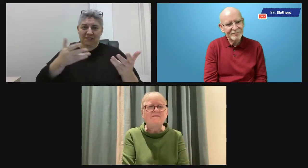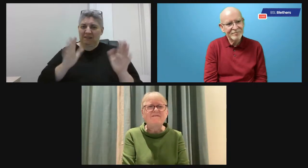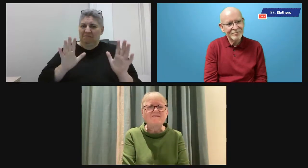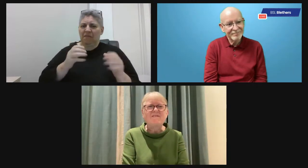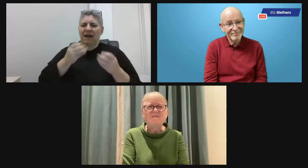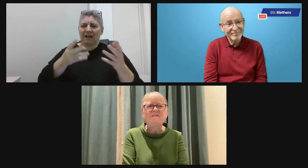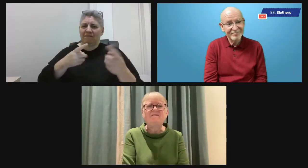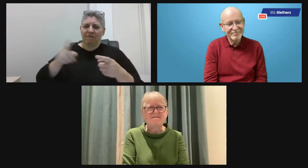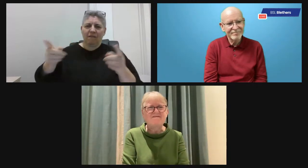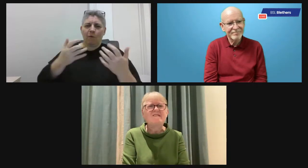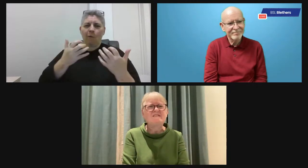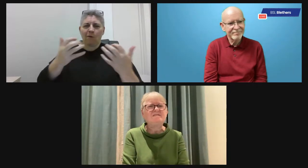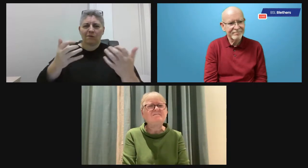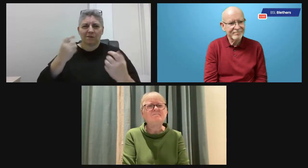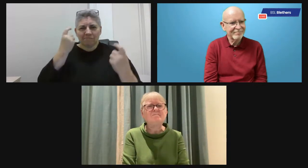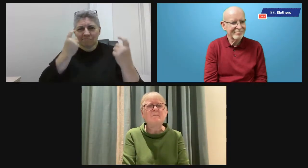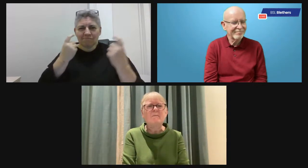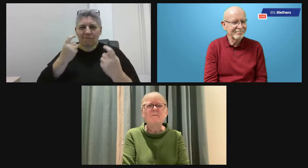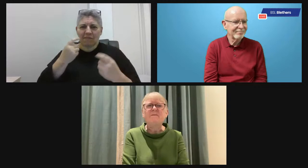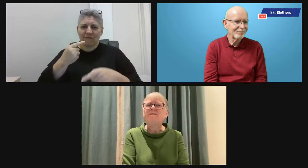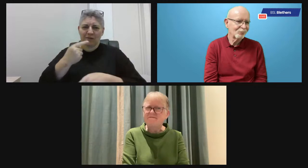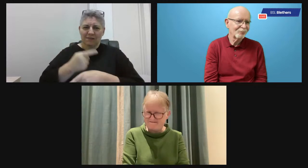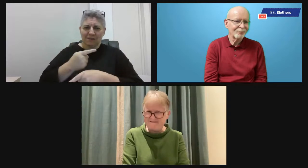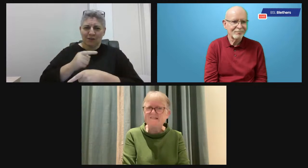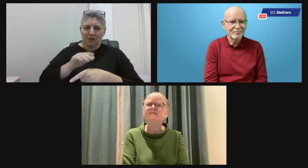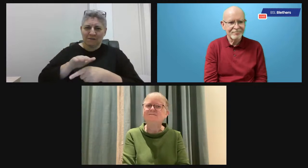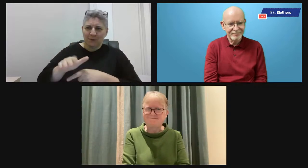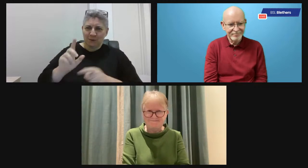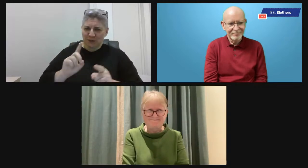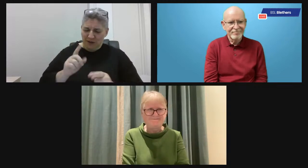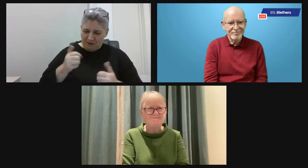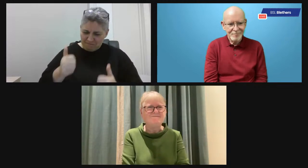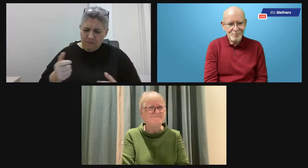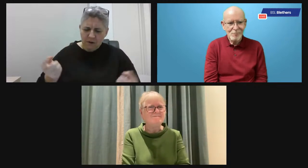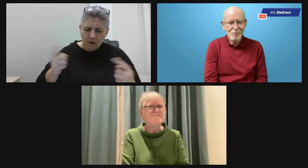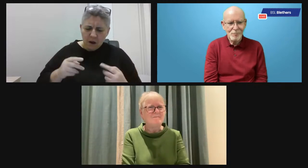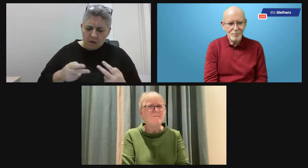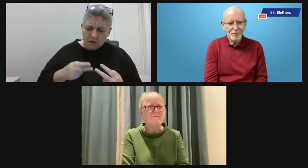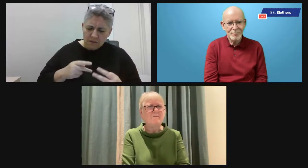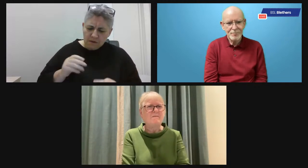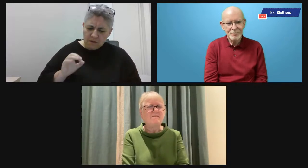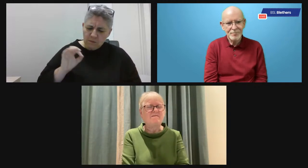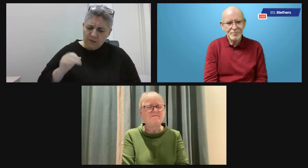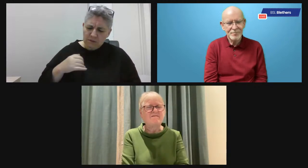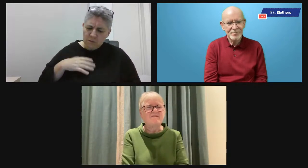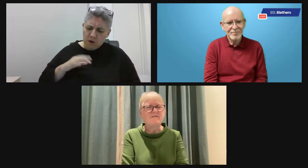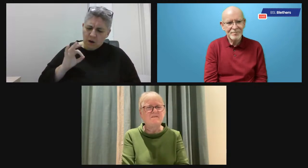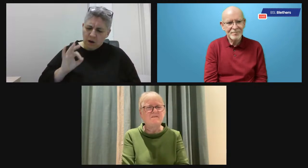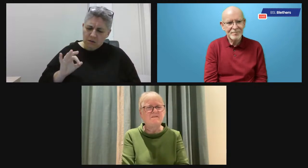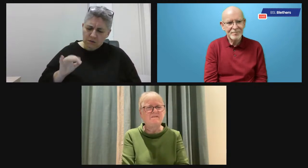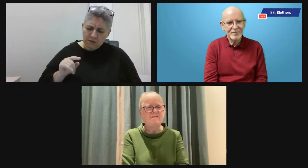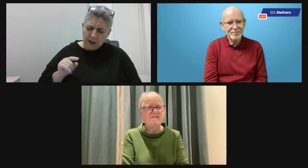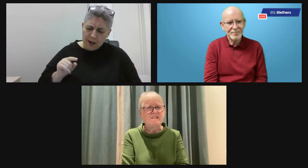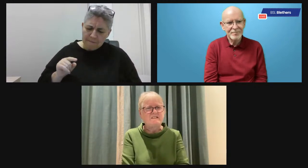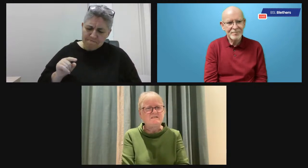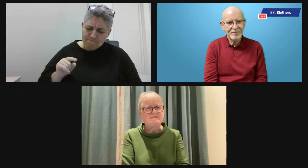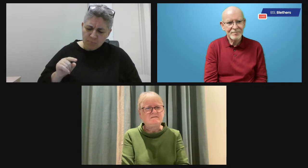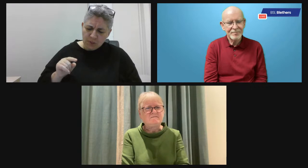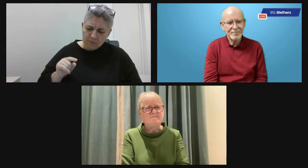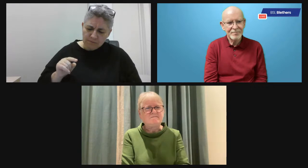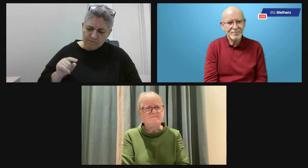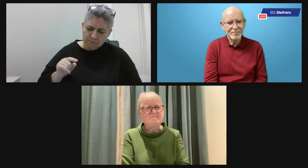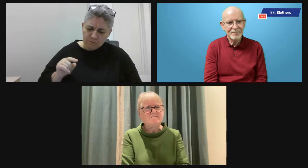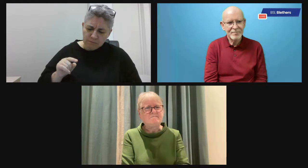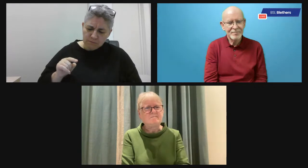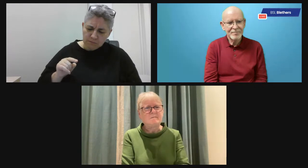could be one-to-one. Oh, thank you for that. I think that will help our audience at home just to understand